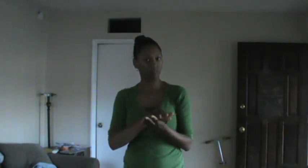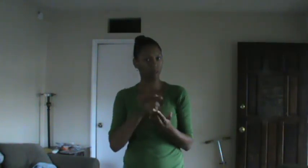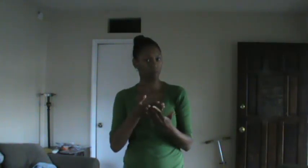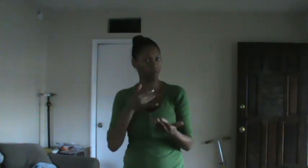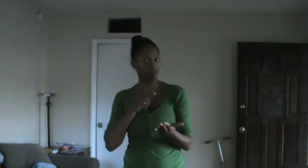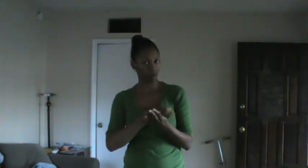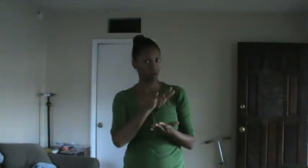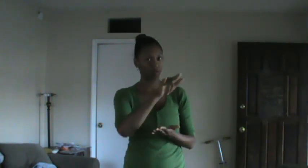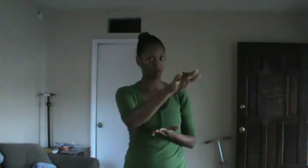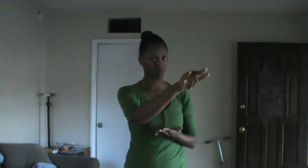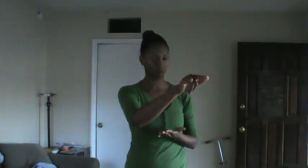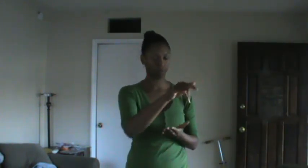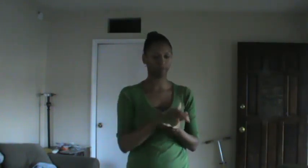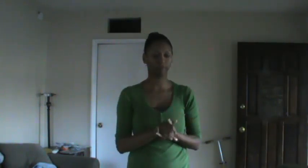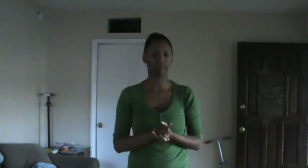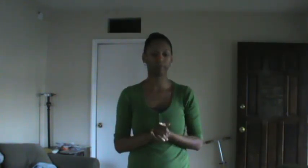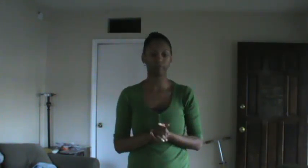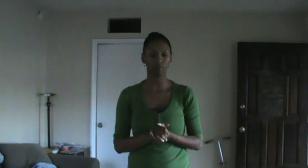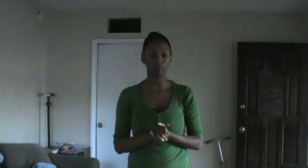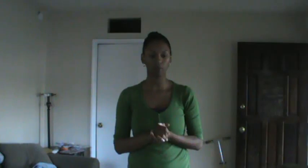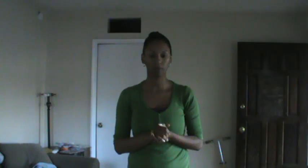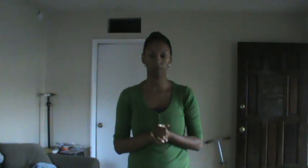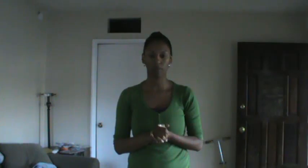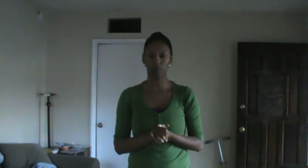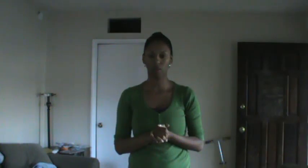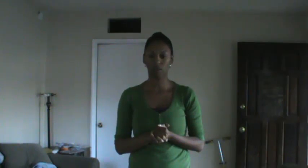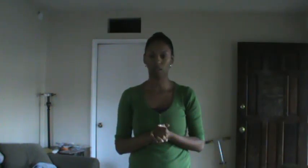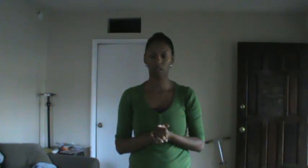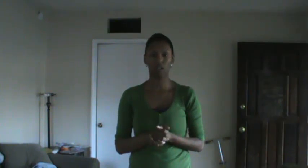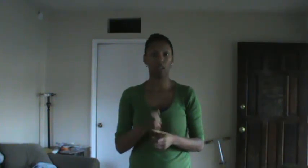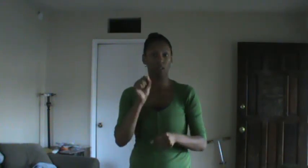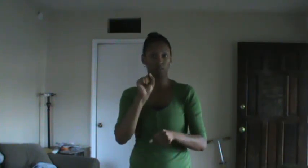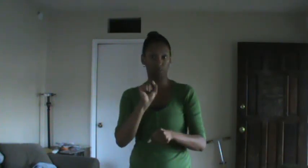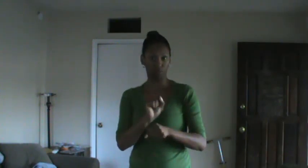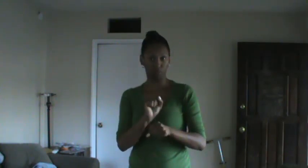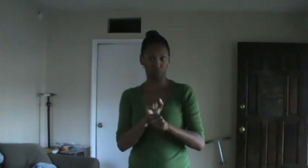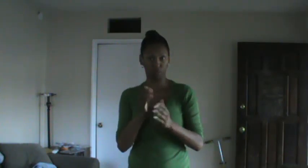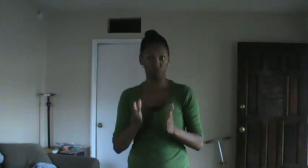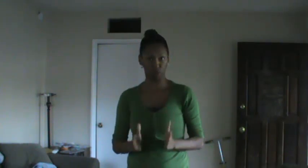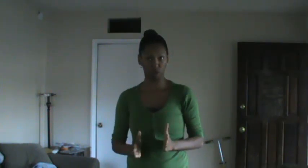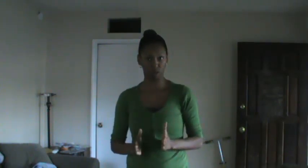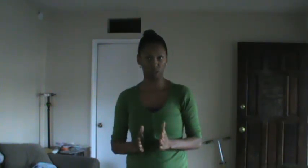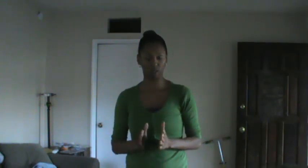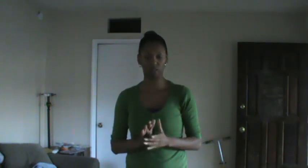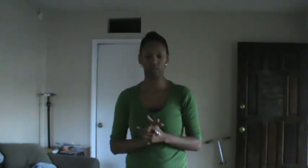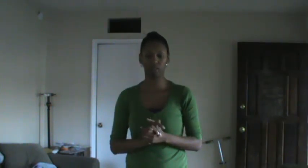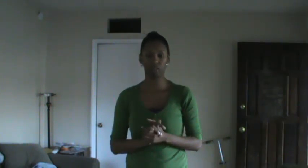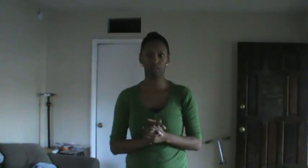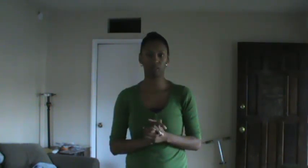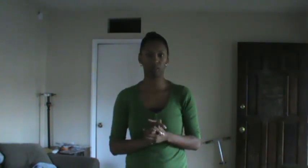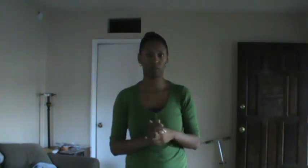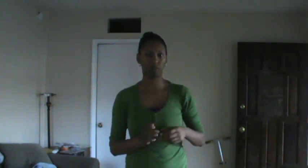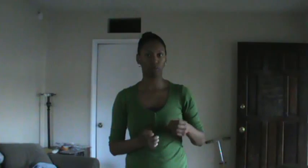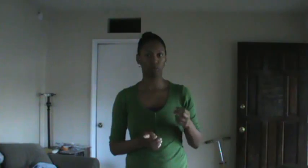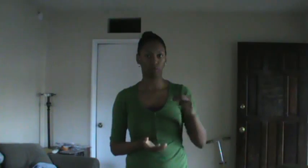standing out by where the plane was going to take off, and they were waving very formally to wave us goodbye on our way